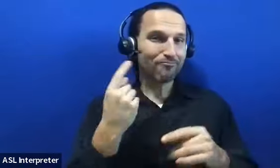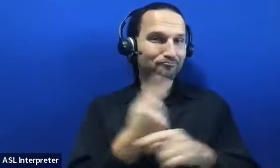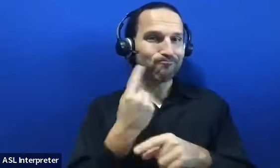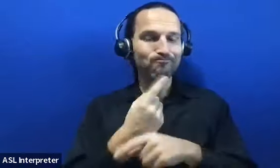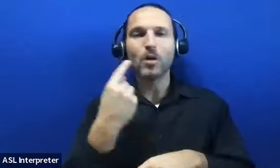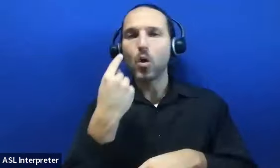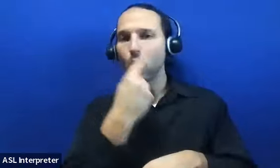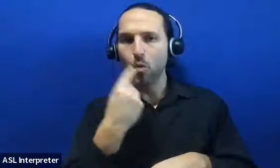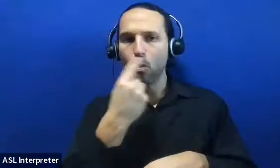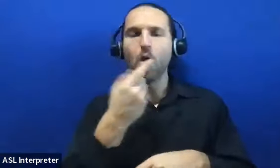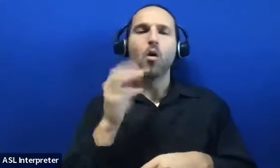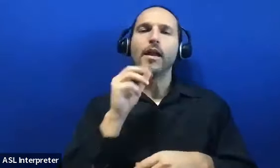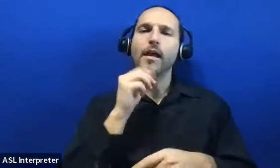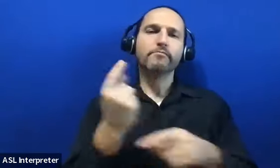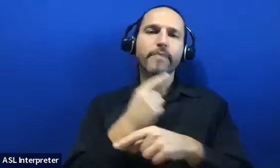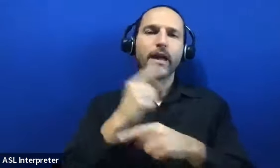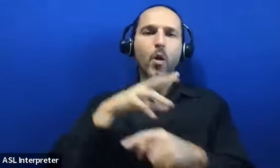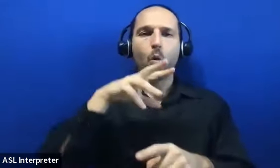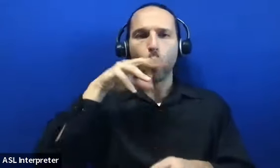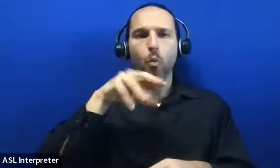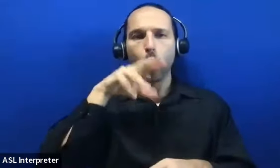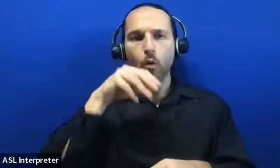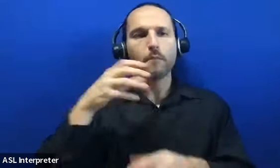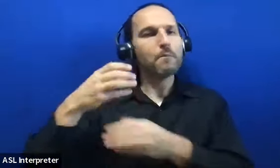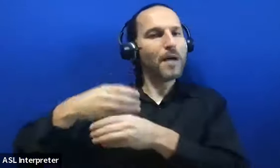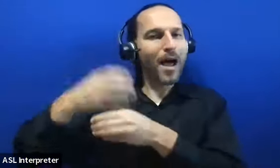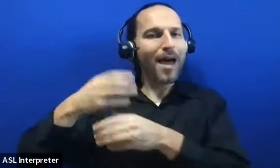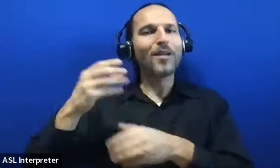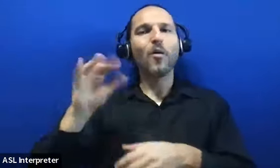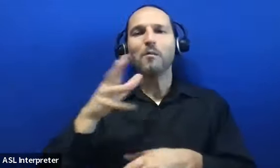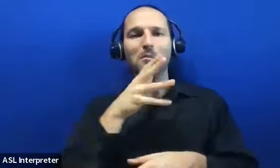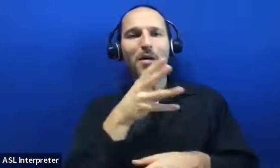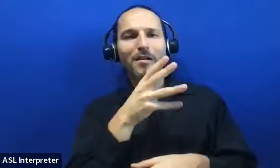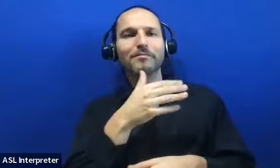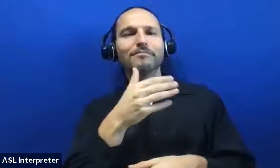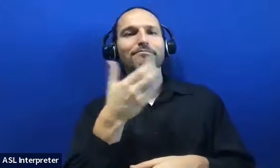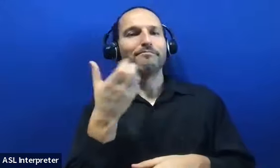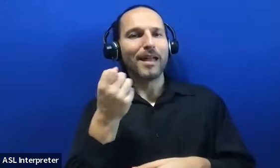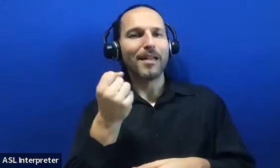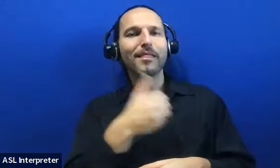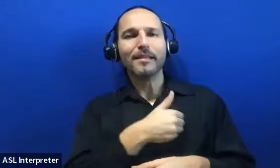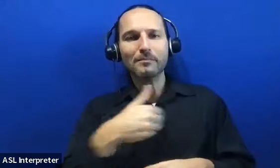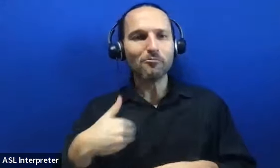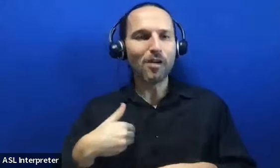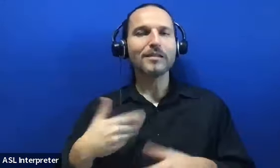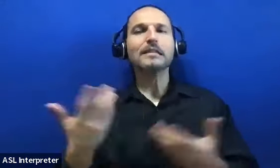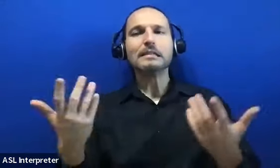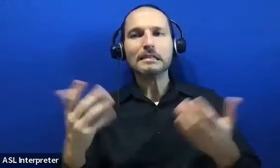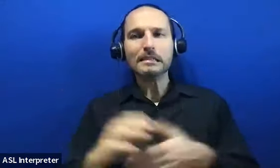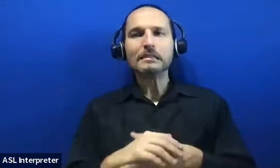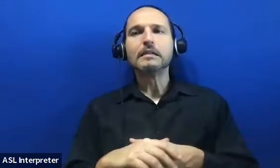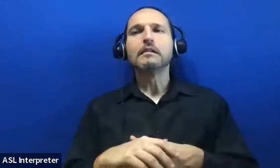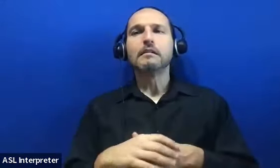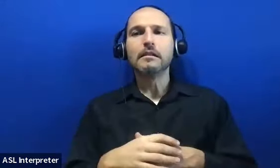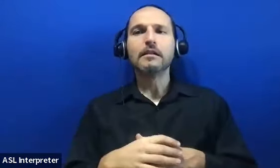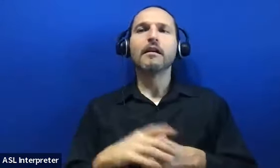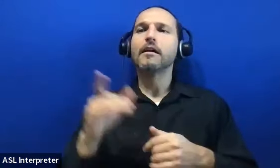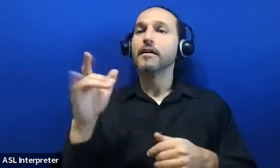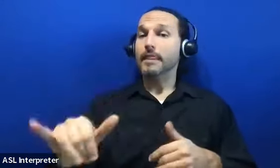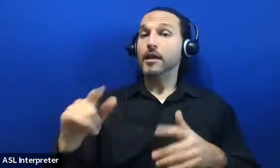be sucking on a bottle or a breast to get their nutrition. So right away, we start